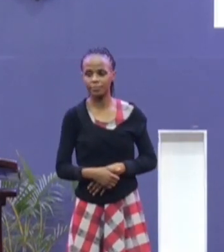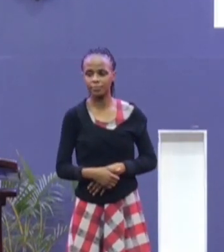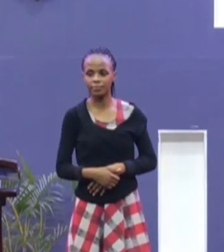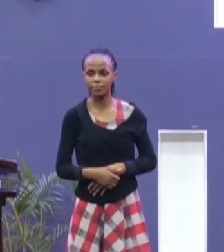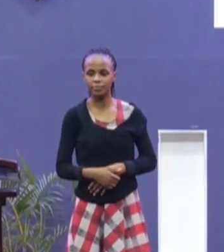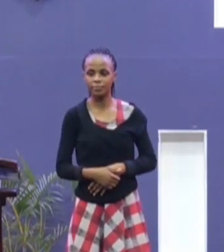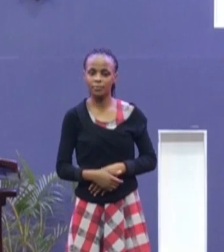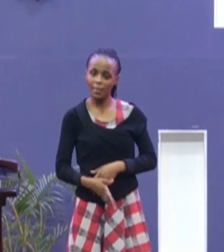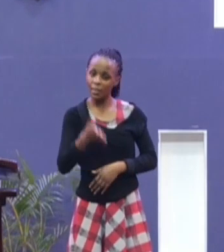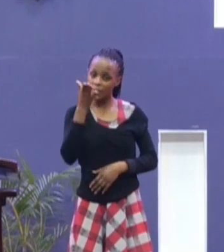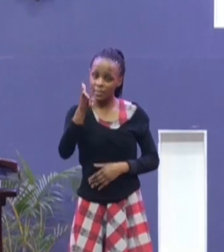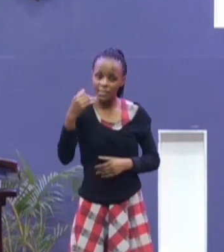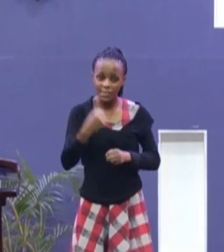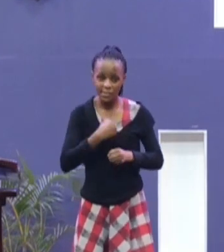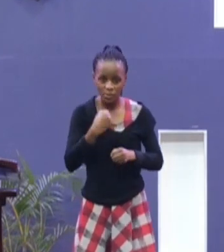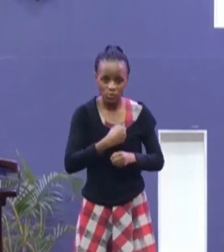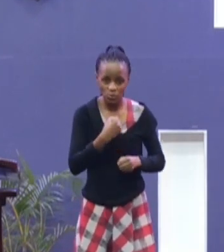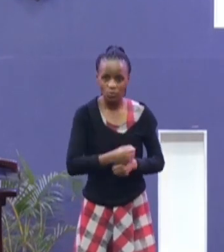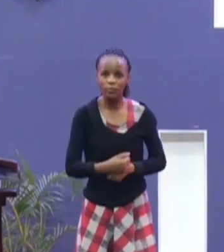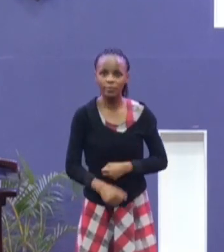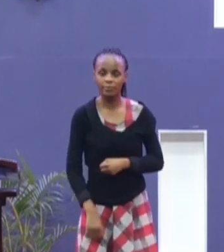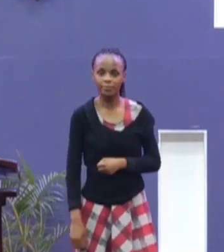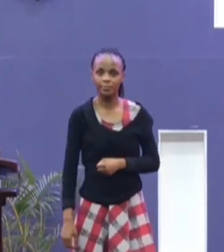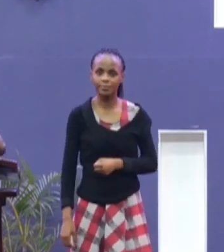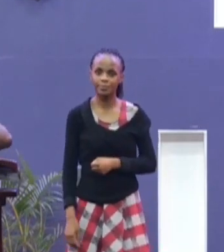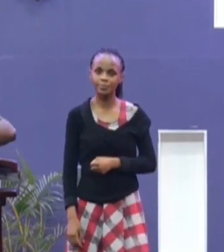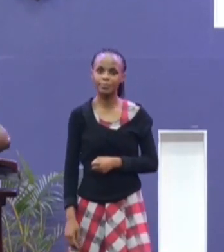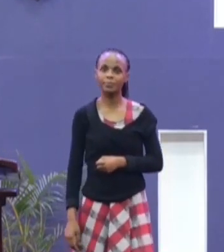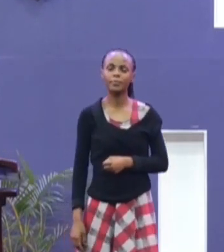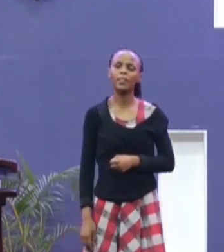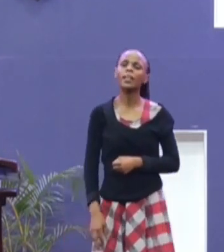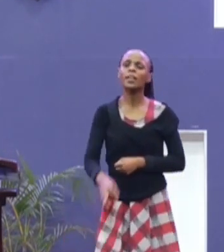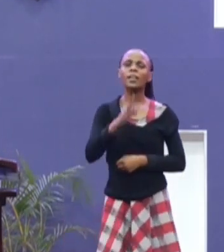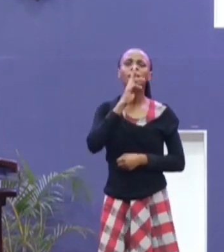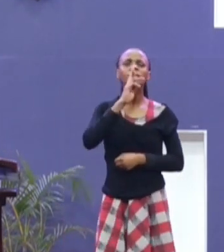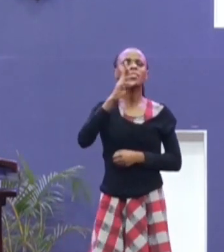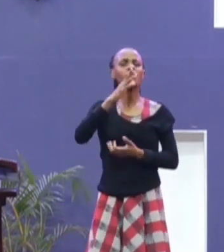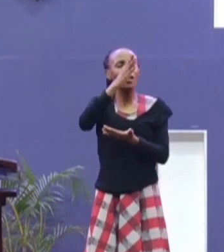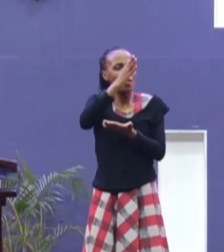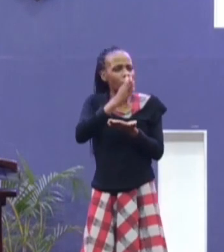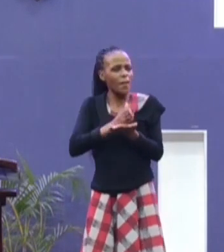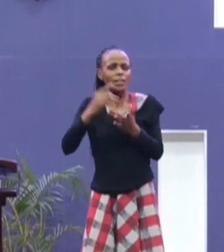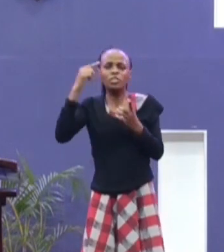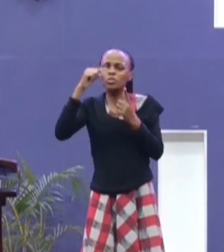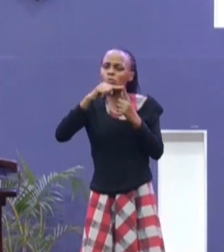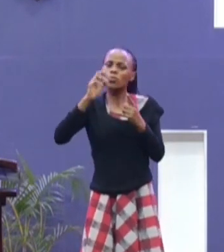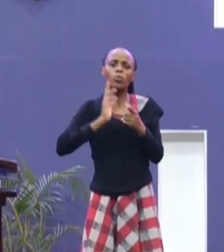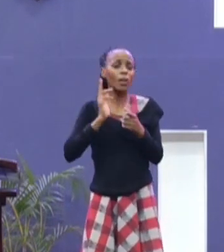are assignments Jino mirim. That are a portion to us as believers.